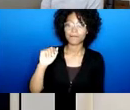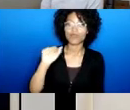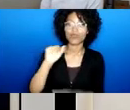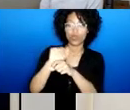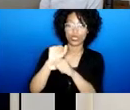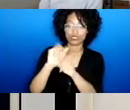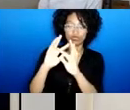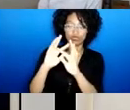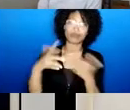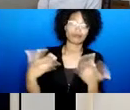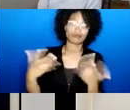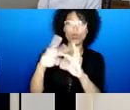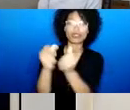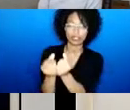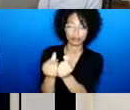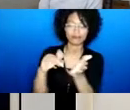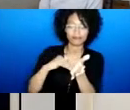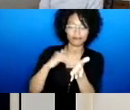workshops on the